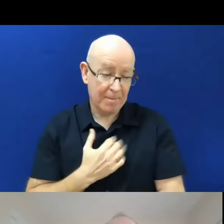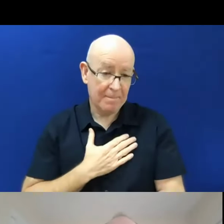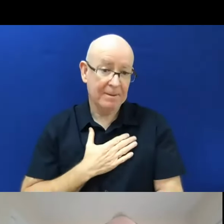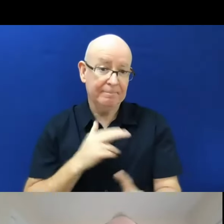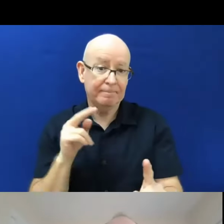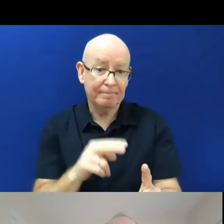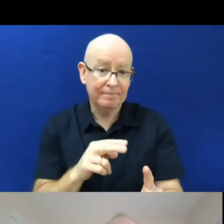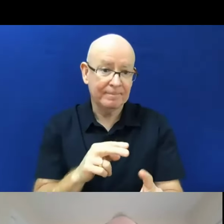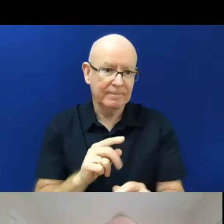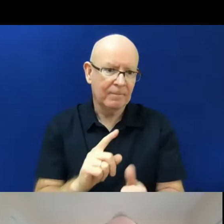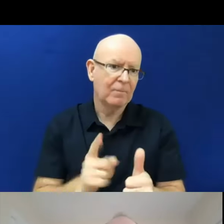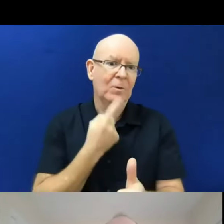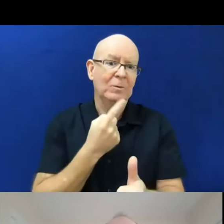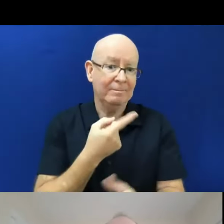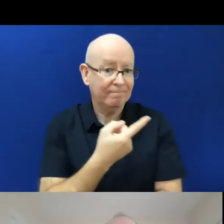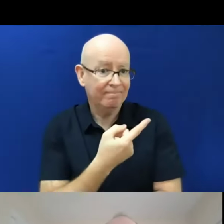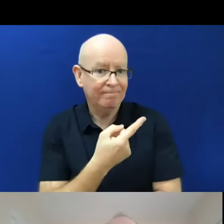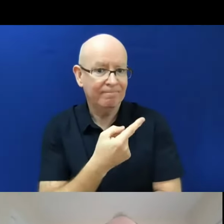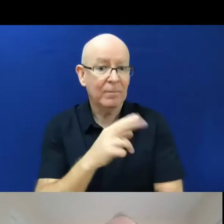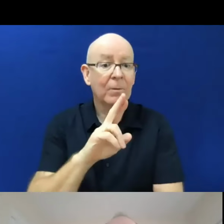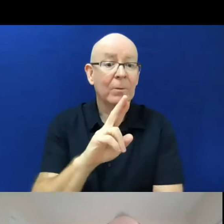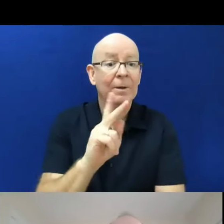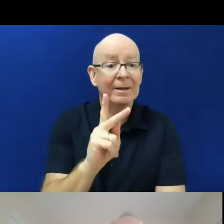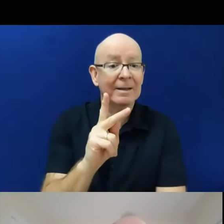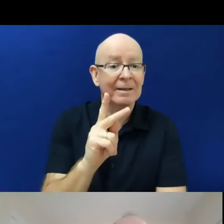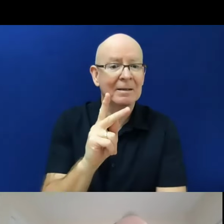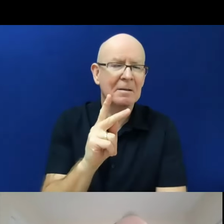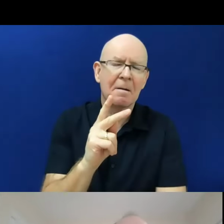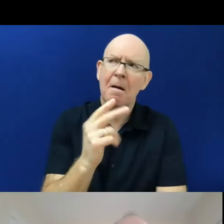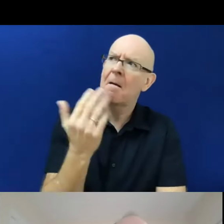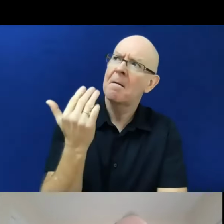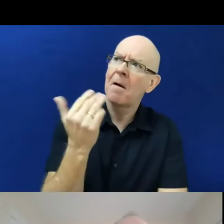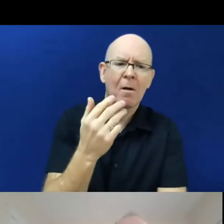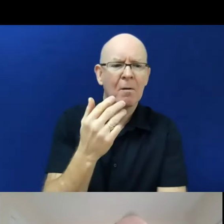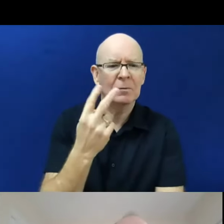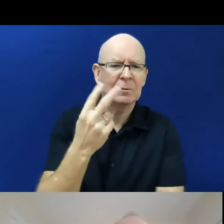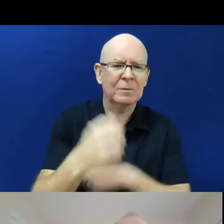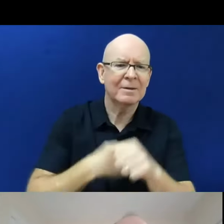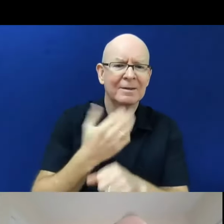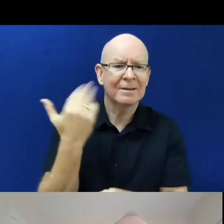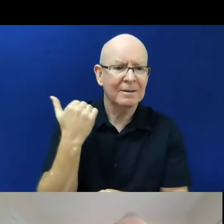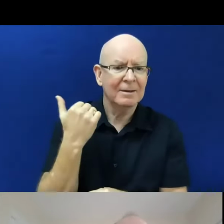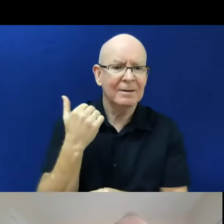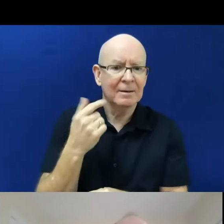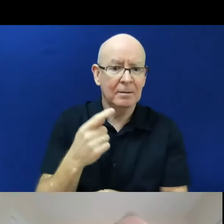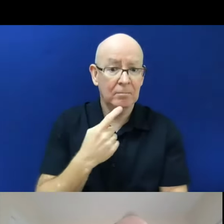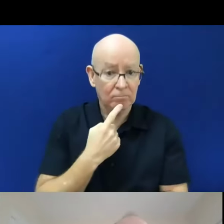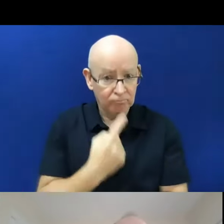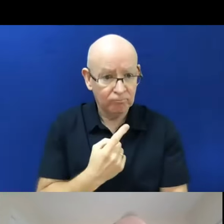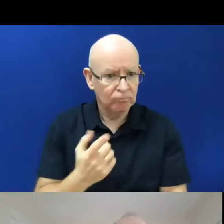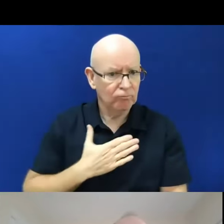ago stated as its ambition to develop a overarching disability